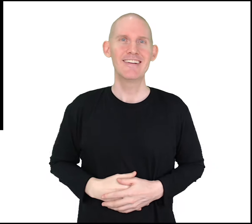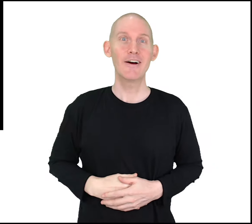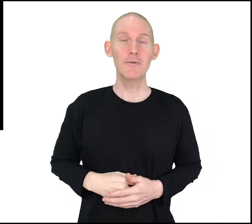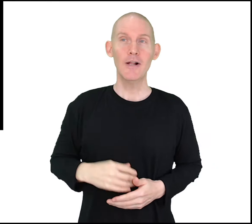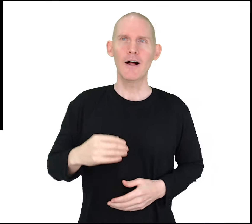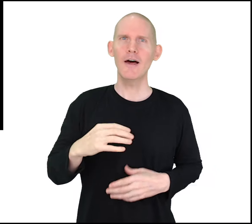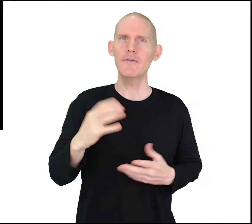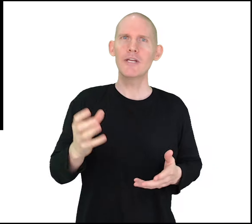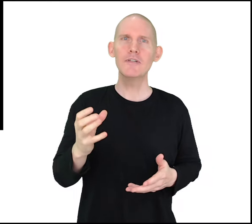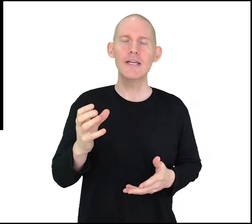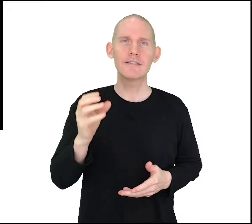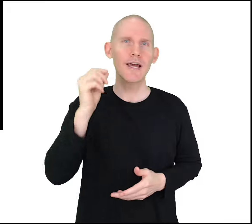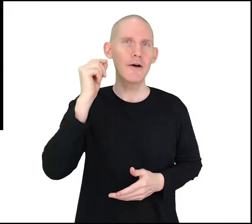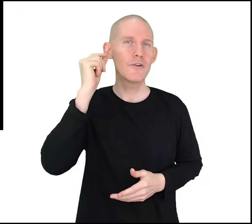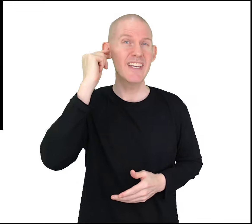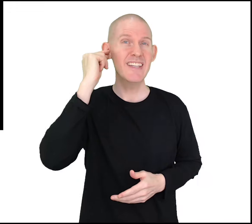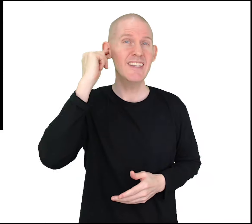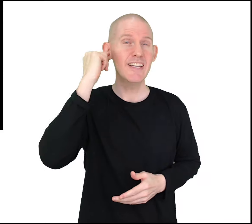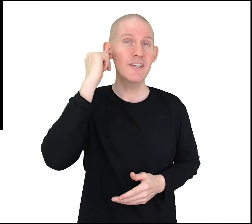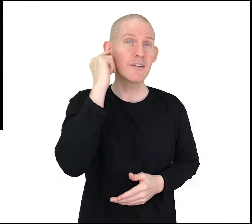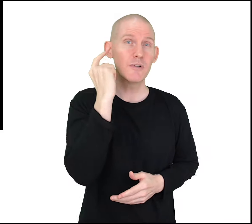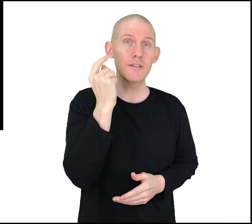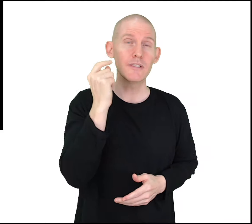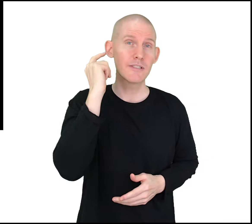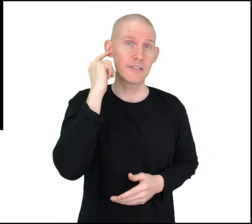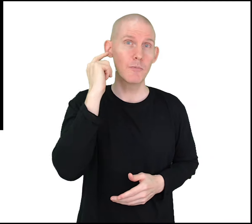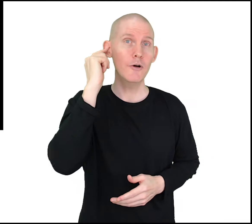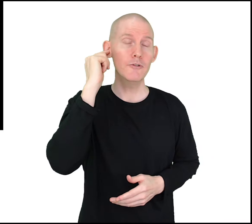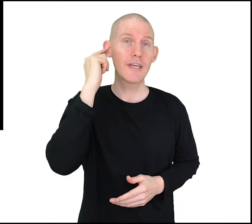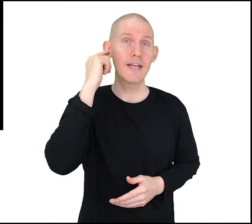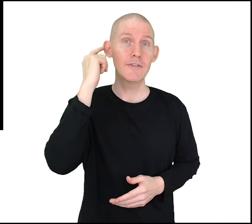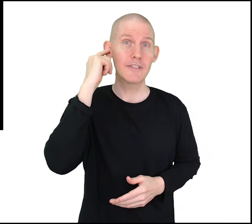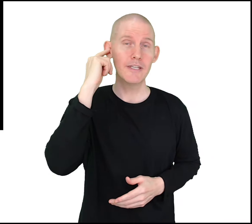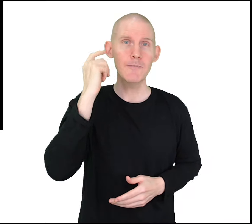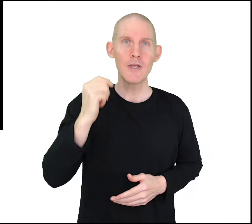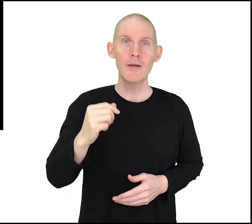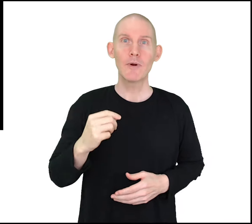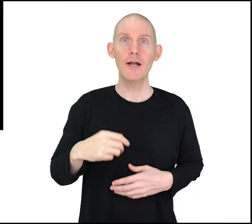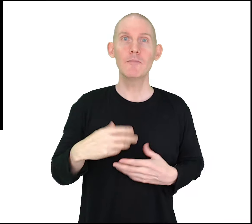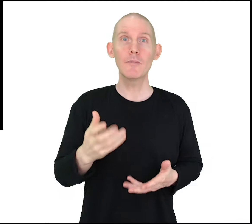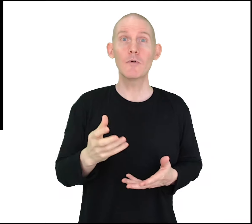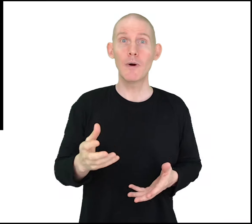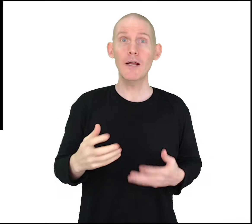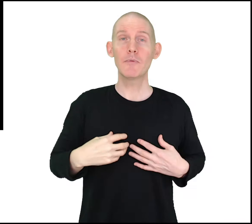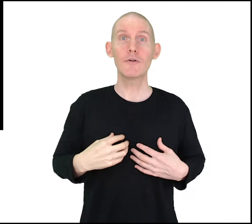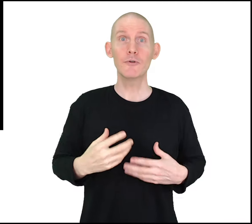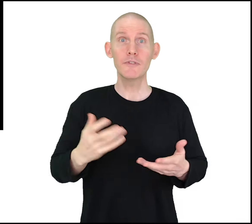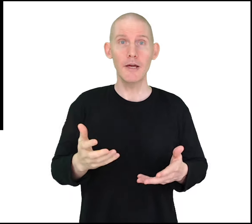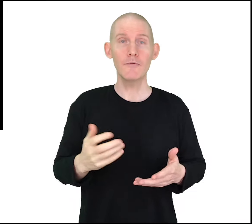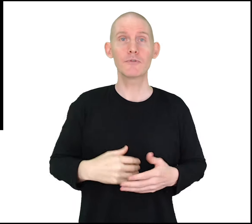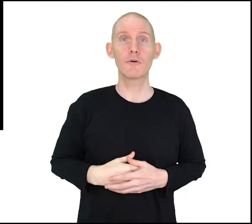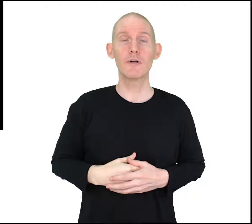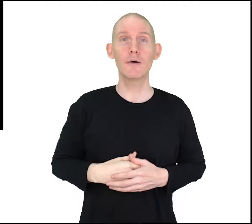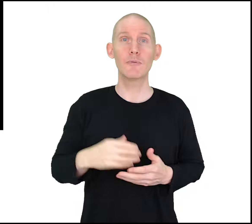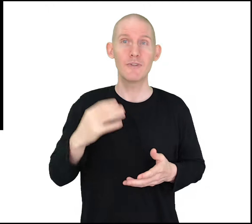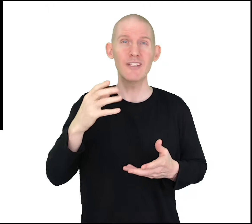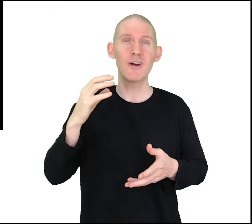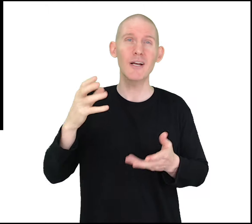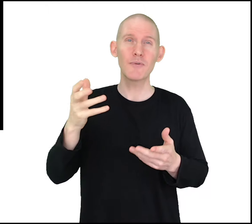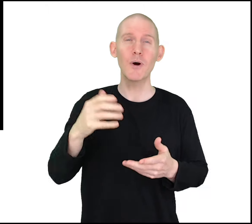Now, a lot of hearing aids now, they're in the ear, they're really small and you can't even see it. But I remember when my brother, who's deaf, was growing up, he tried for a while to